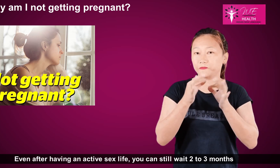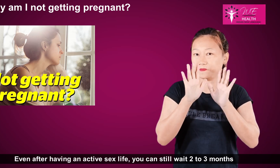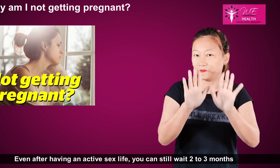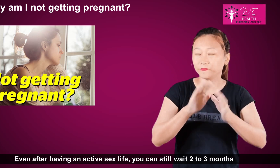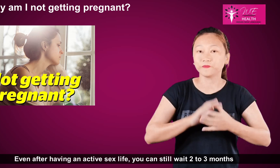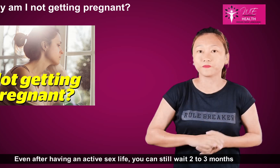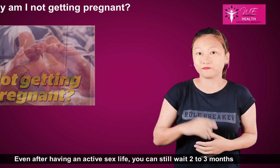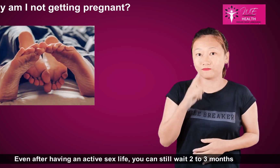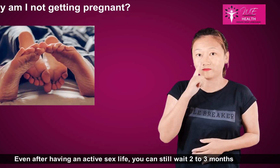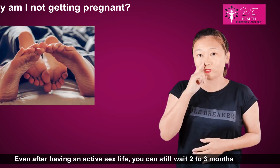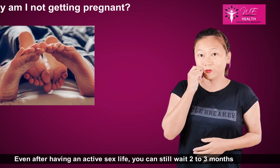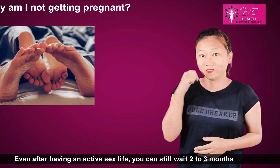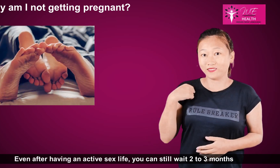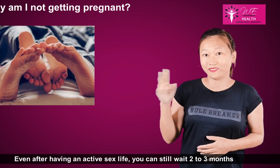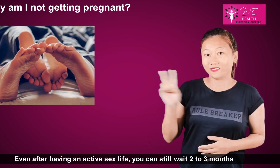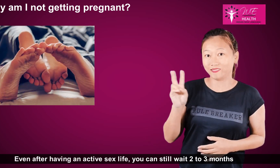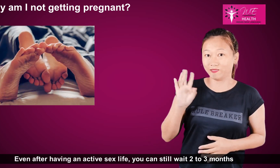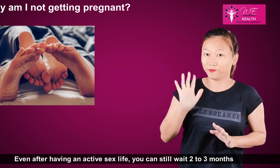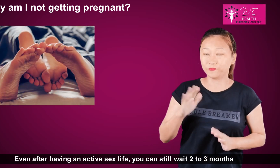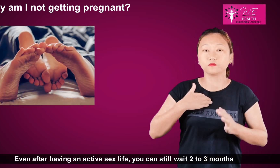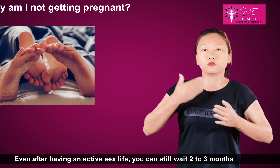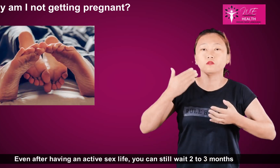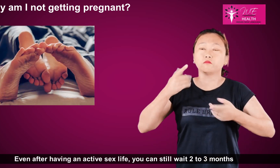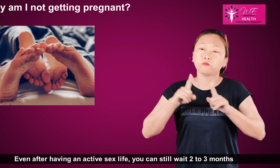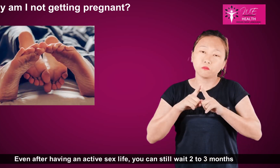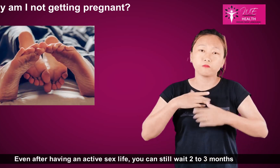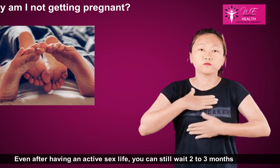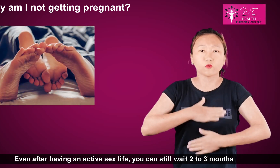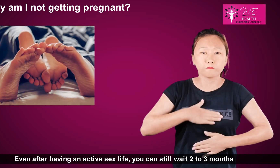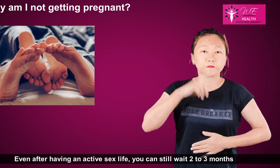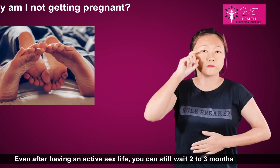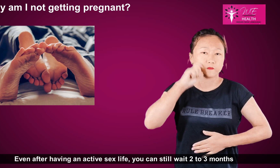Even after having an active sex life, you can wait till two to three months.